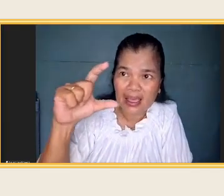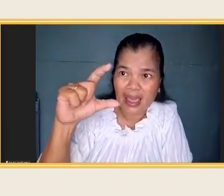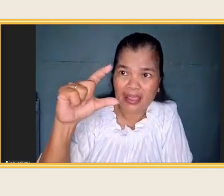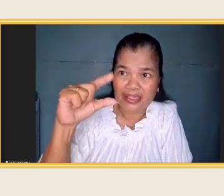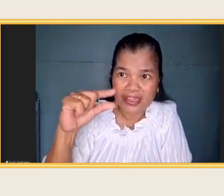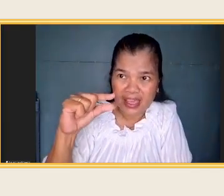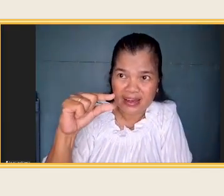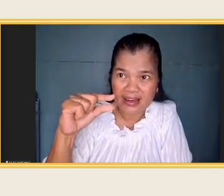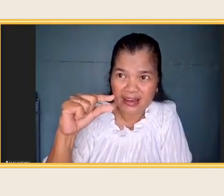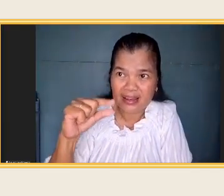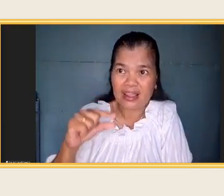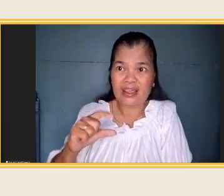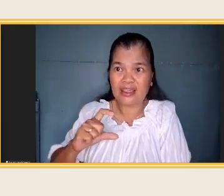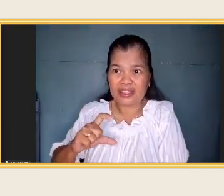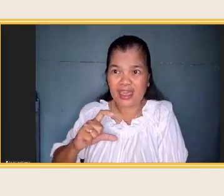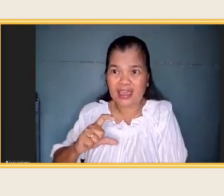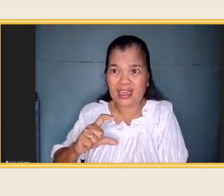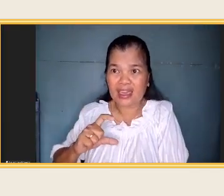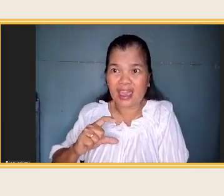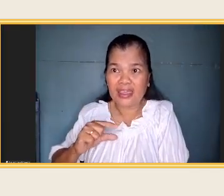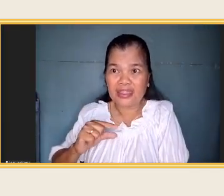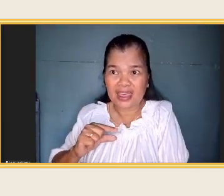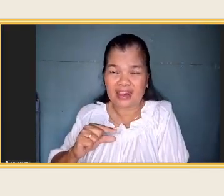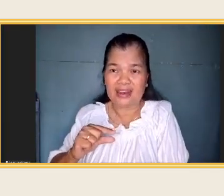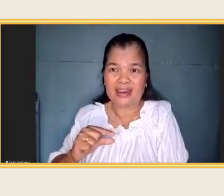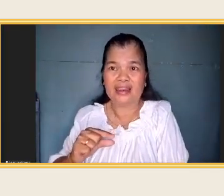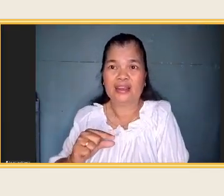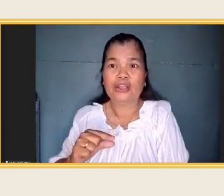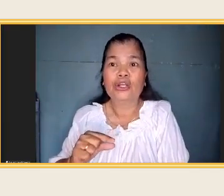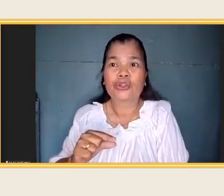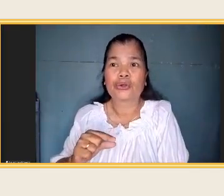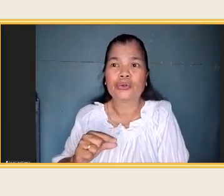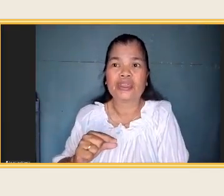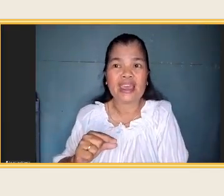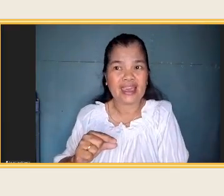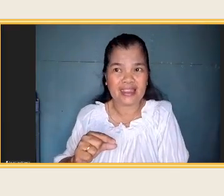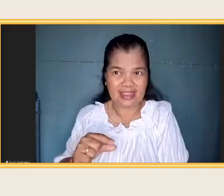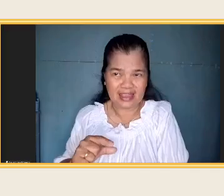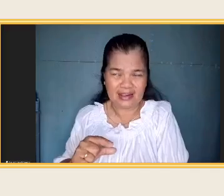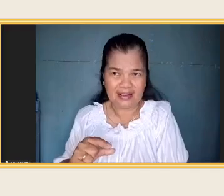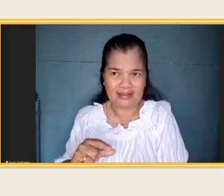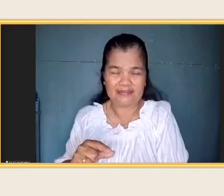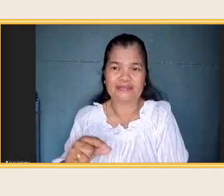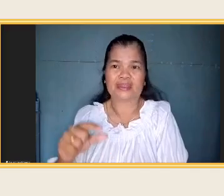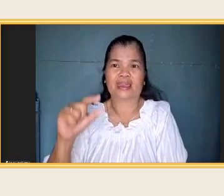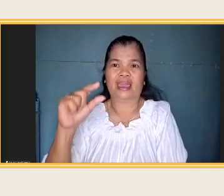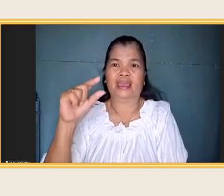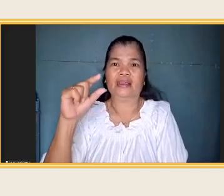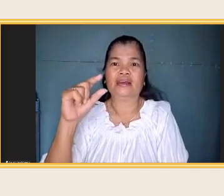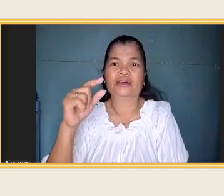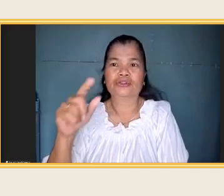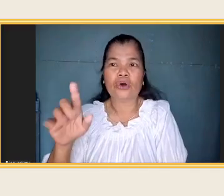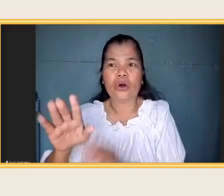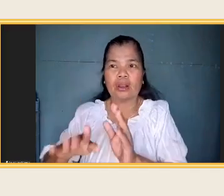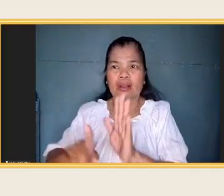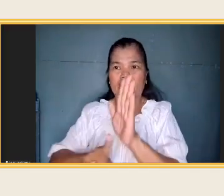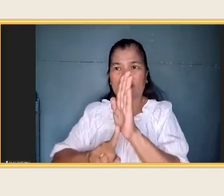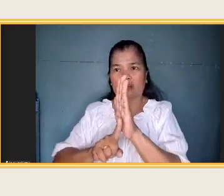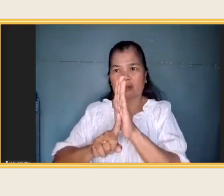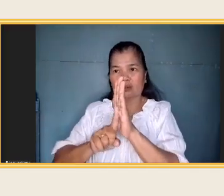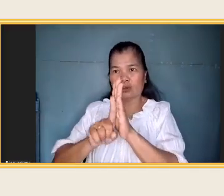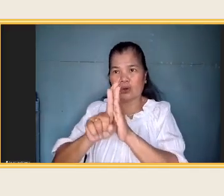thick and thin. Thick and thin. Through thick and thin. Okay,